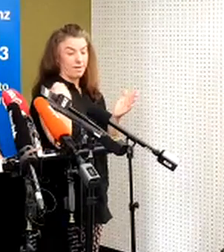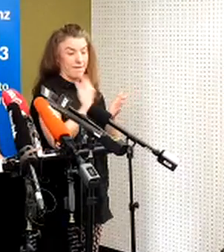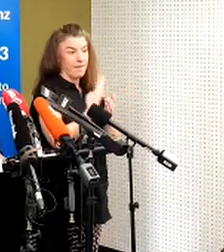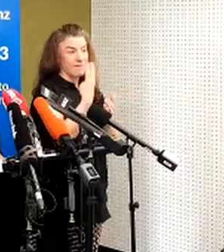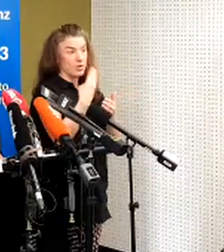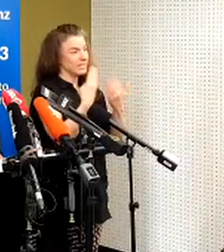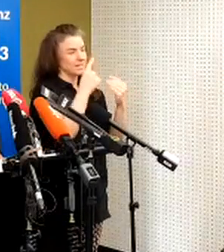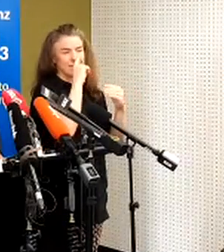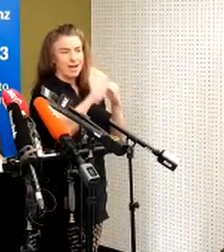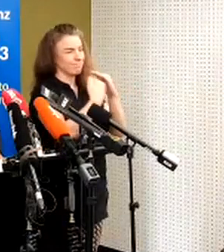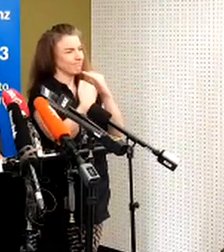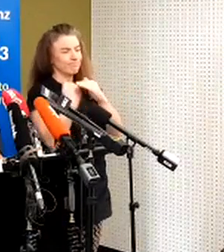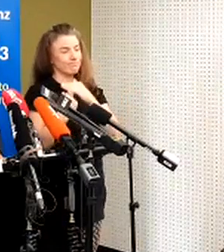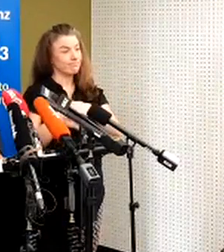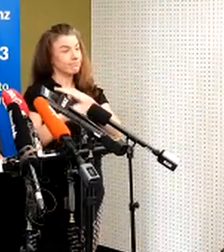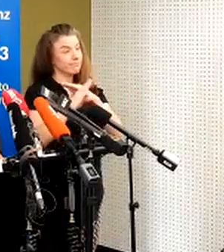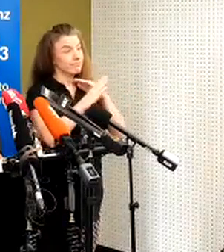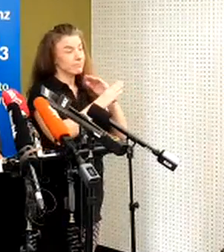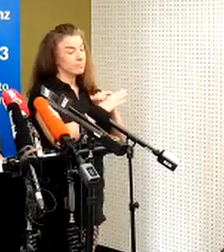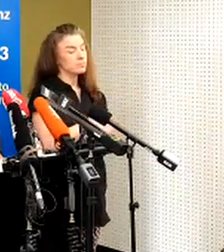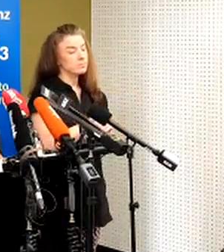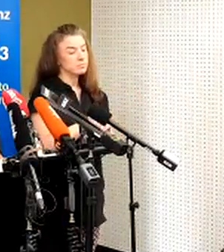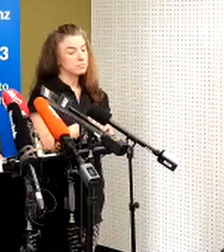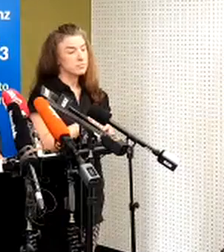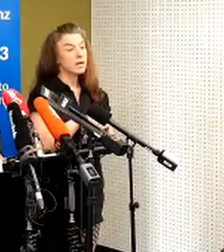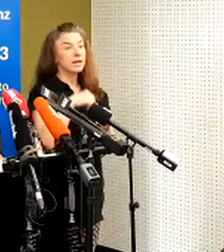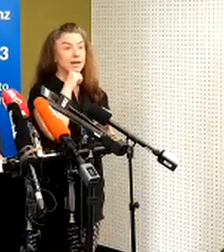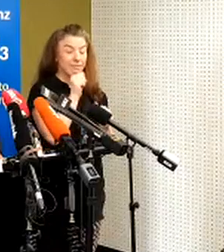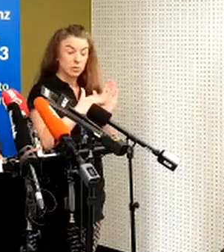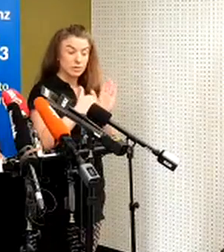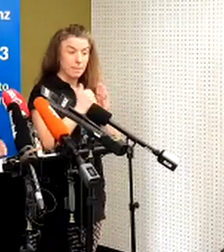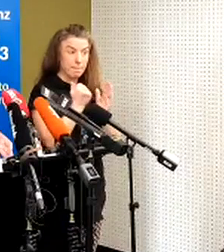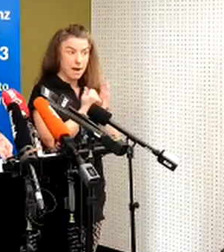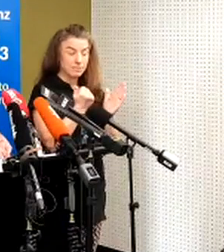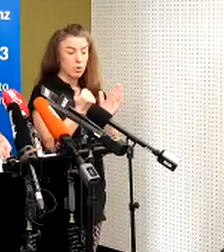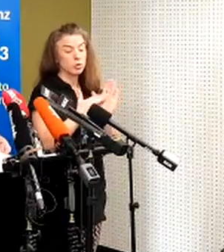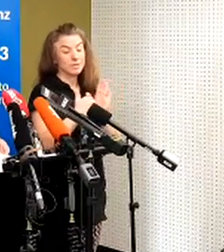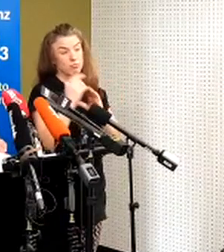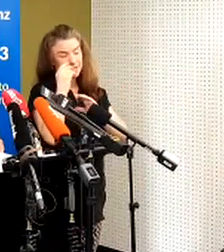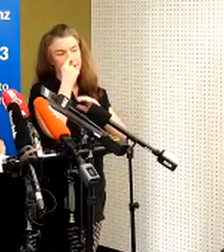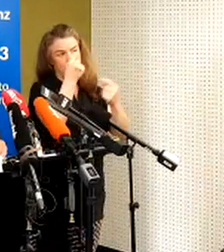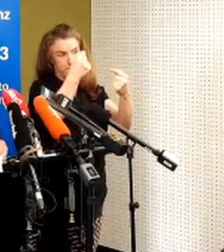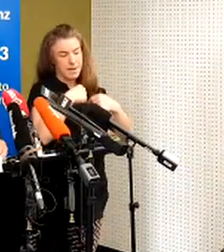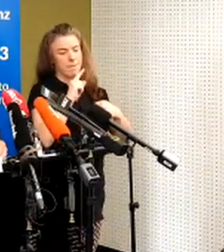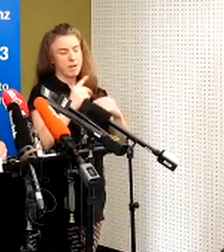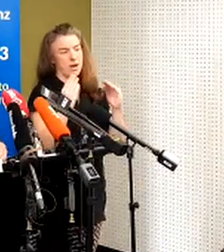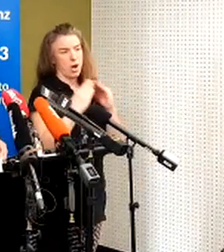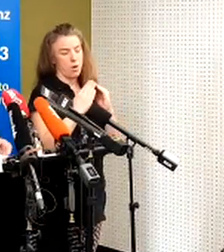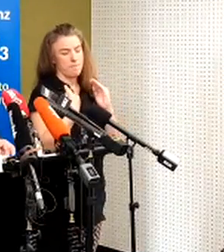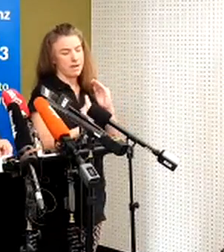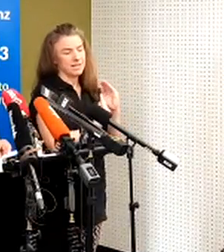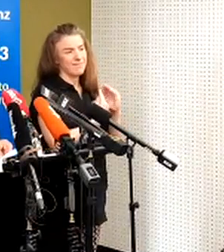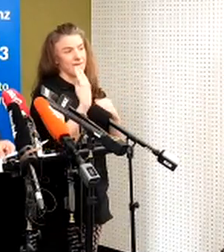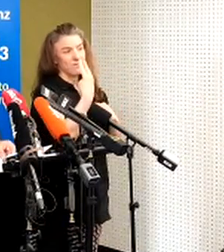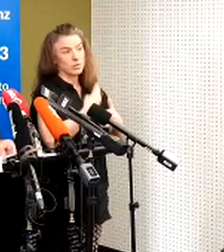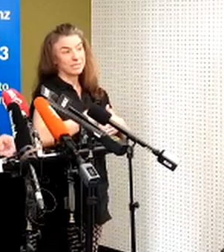days. And those people coming back to New Zealand are required to self-isolate for 14 days since leaving those countries